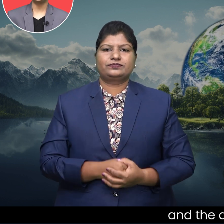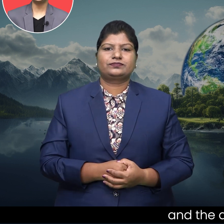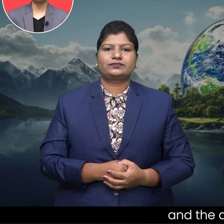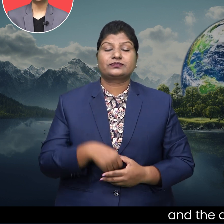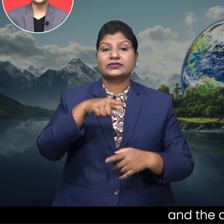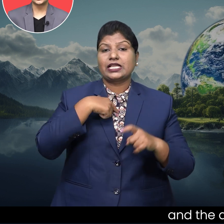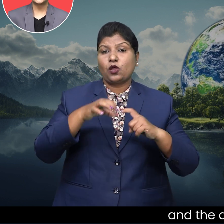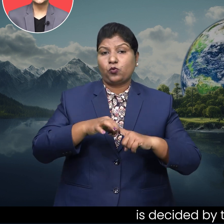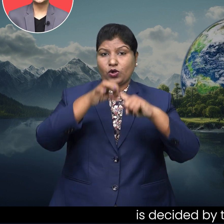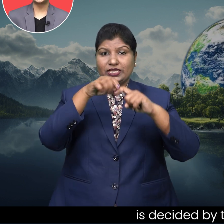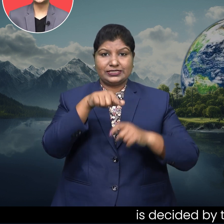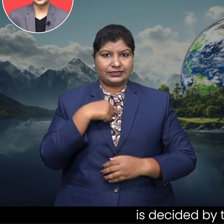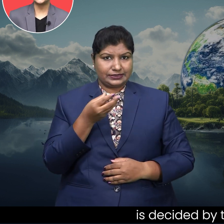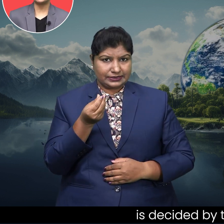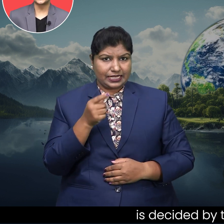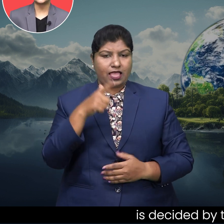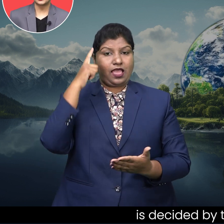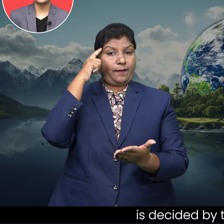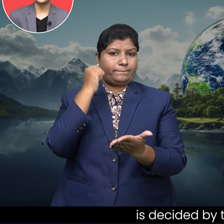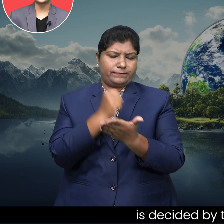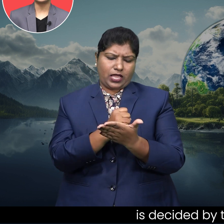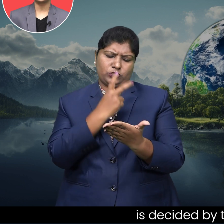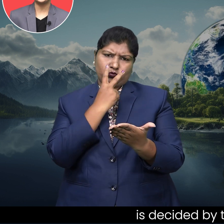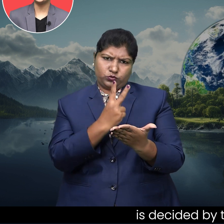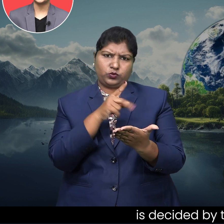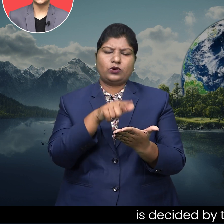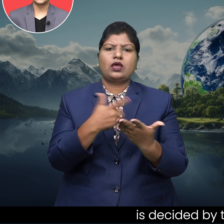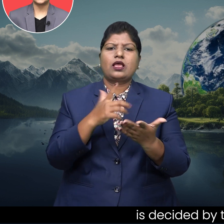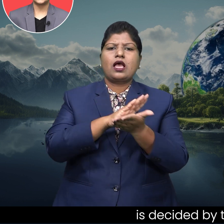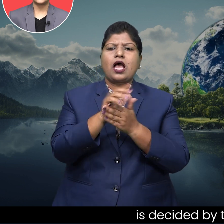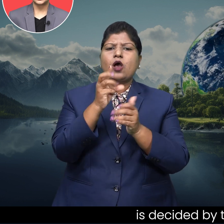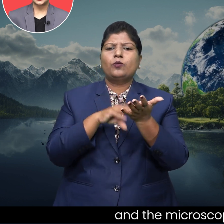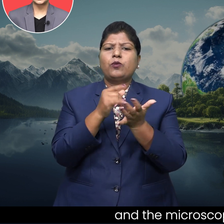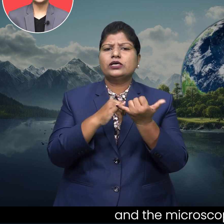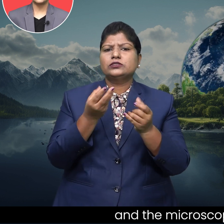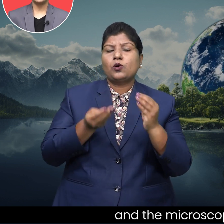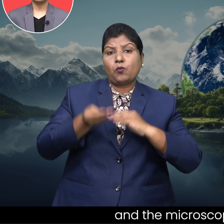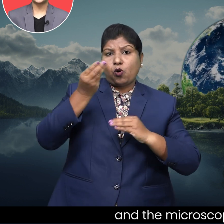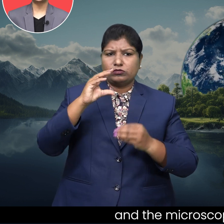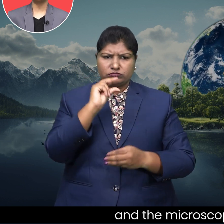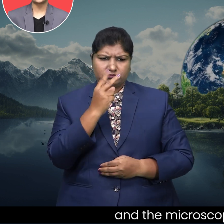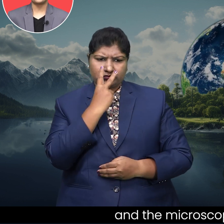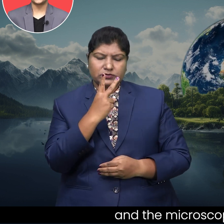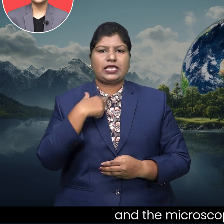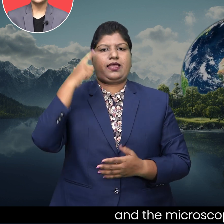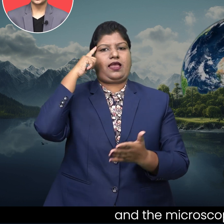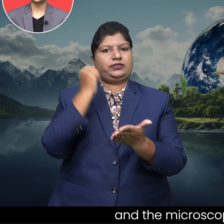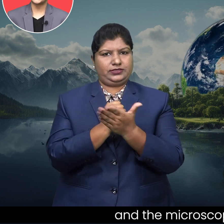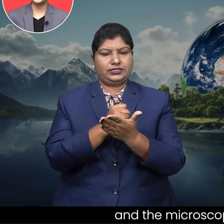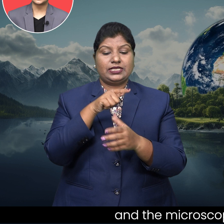the quality of the soil is decided by the amount of humus and the